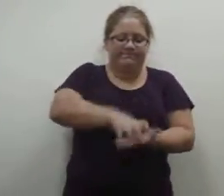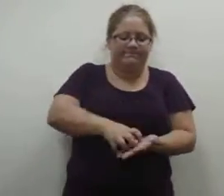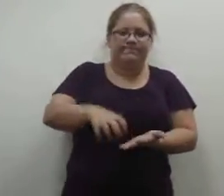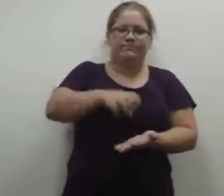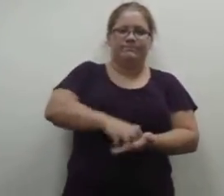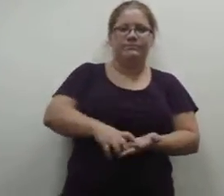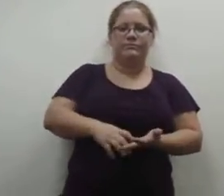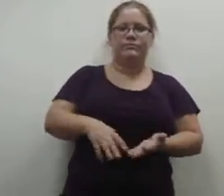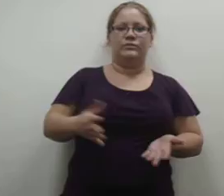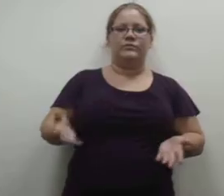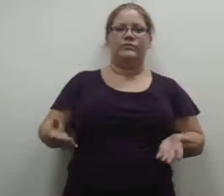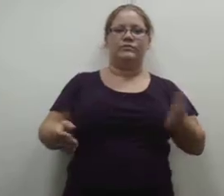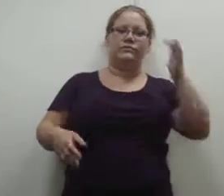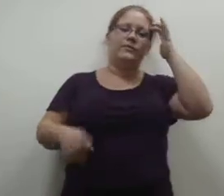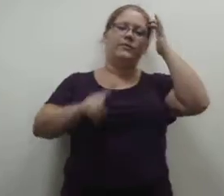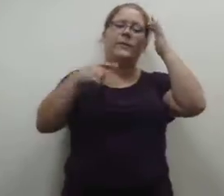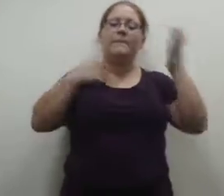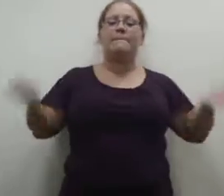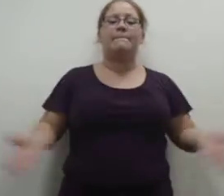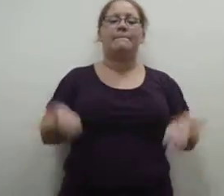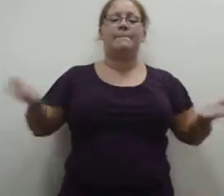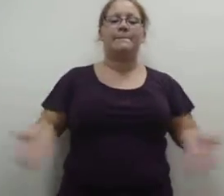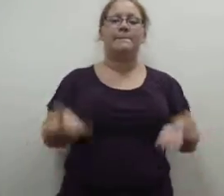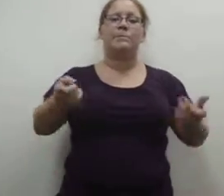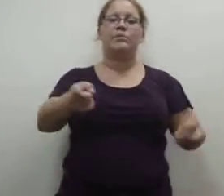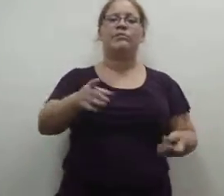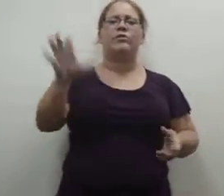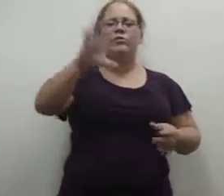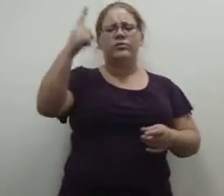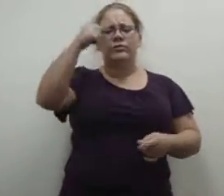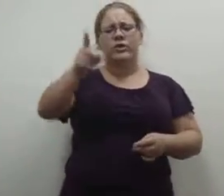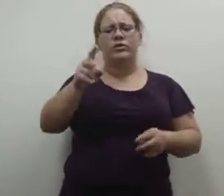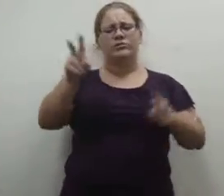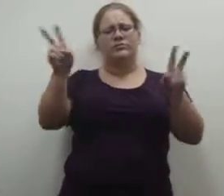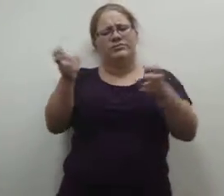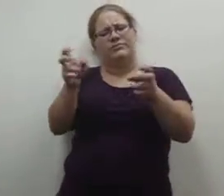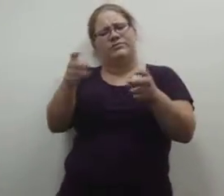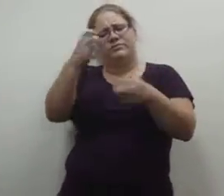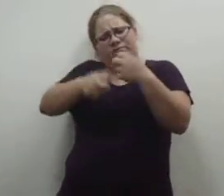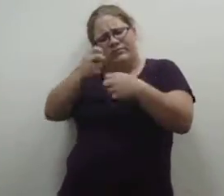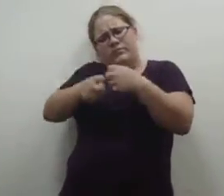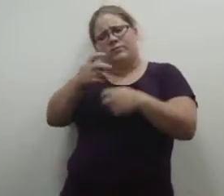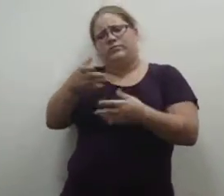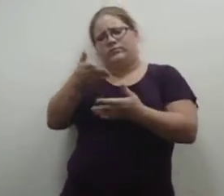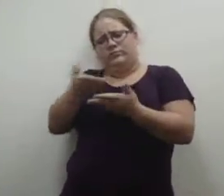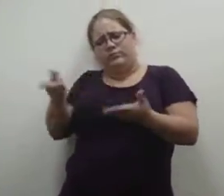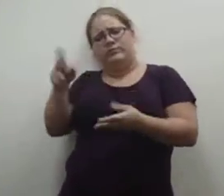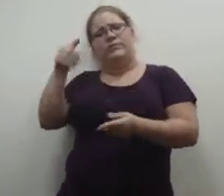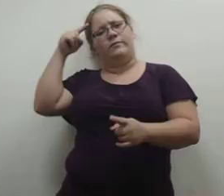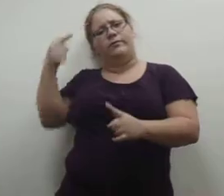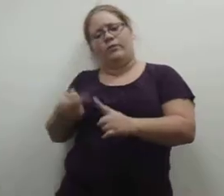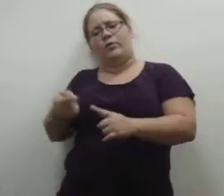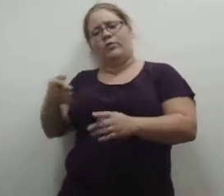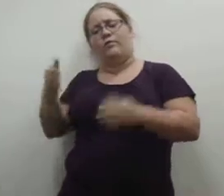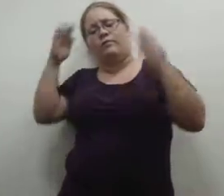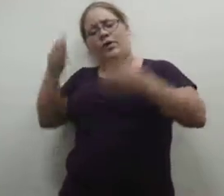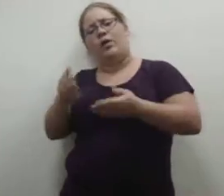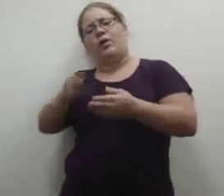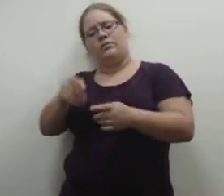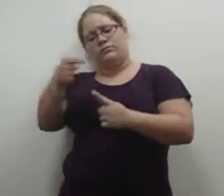article. But what I encourage them to do is look for the issues in the article. So, for example, if you have 2 articles on